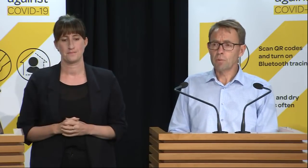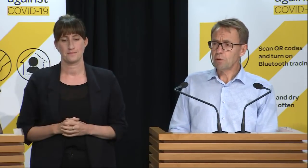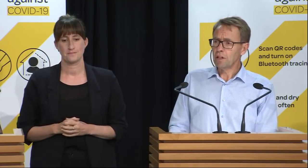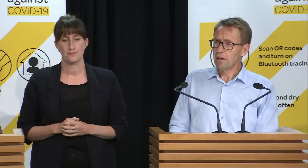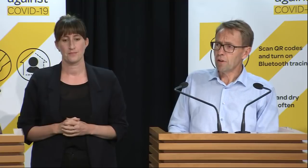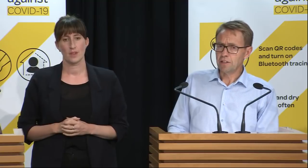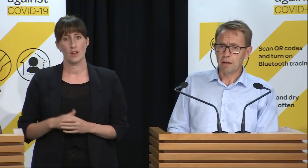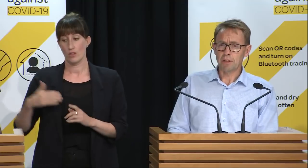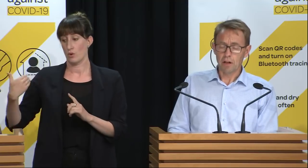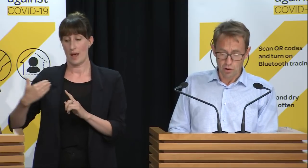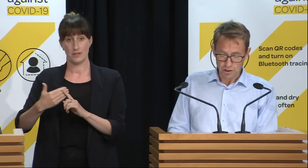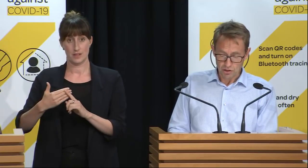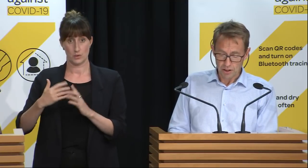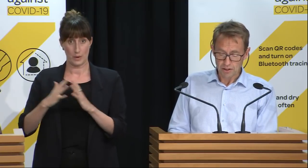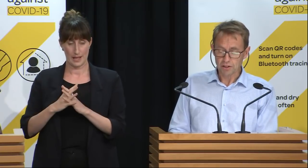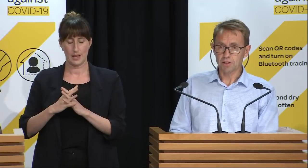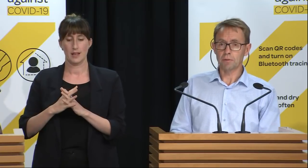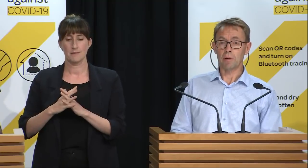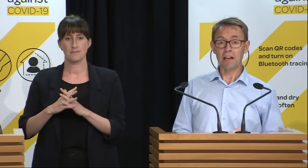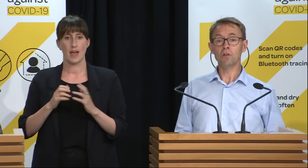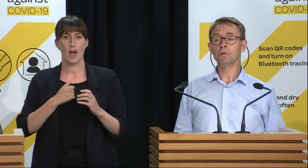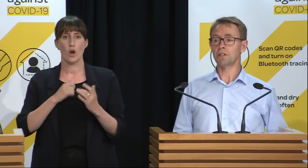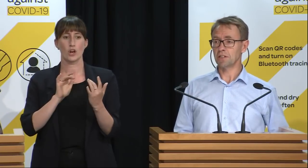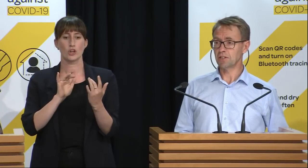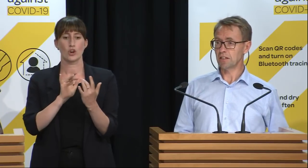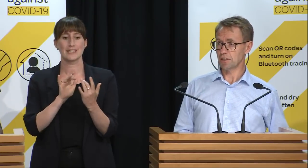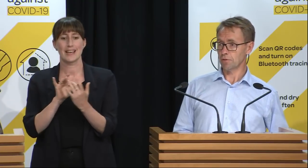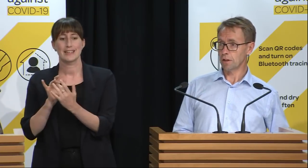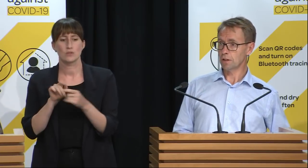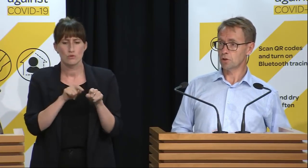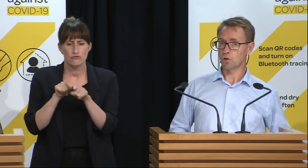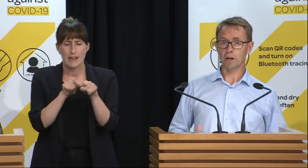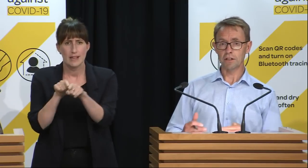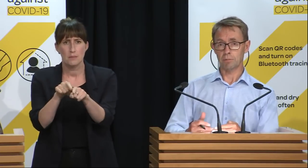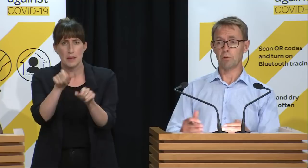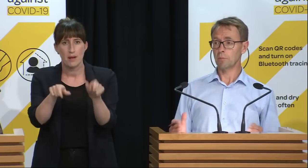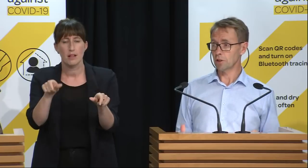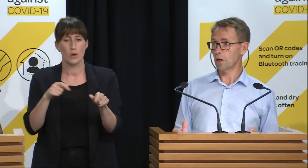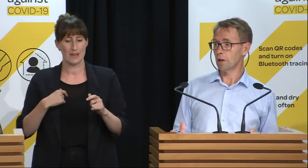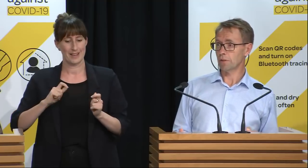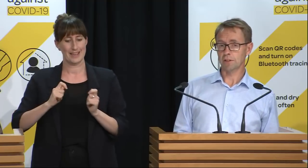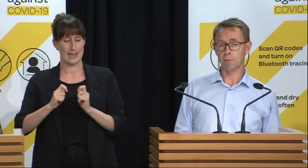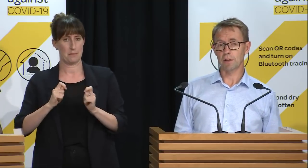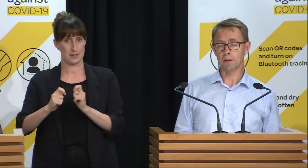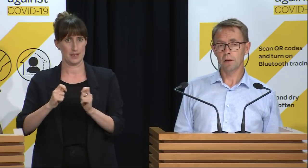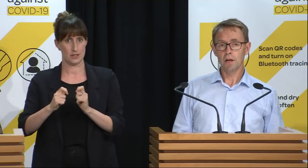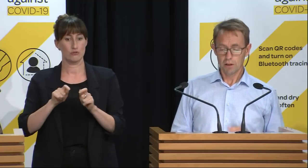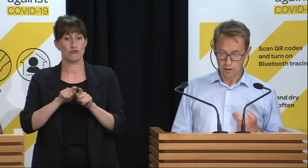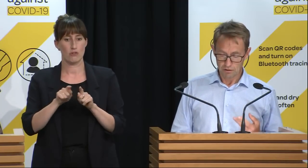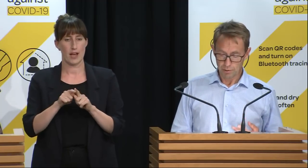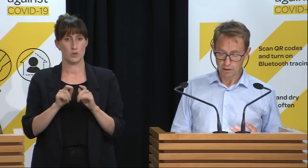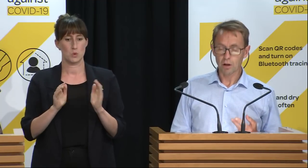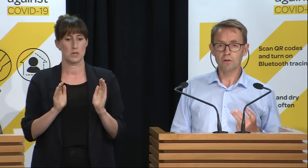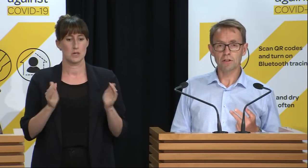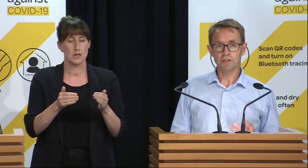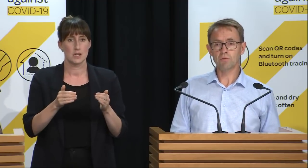the last week, we have adapted our contact tracing system and used it extensively to try and get a perimeter around this outbreak. There